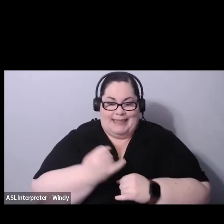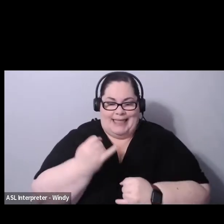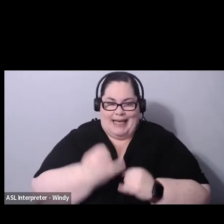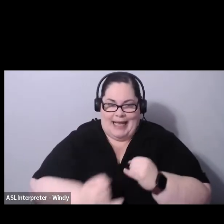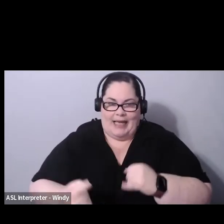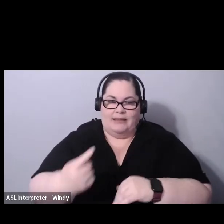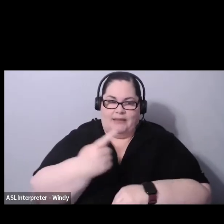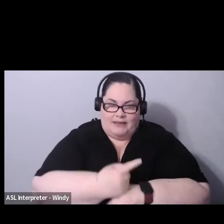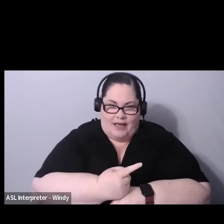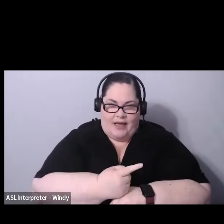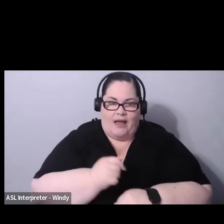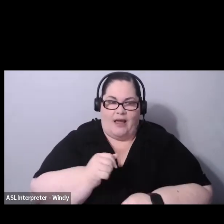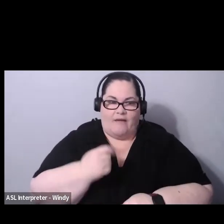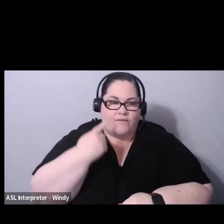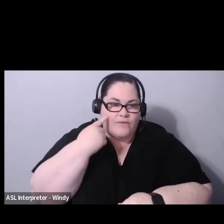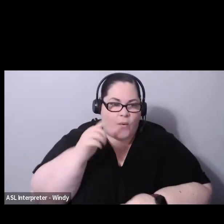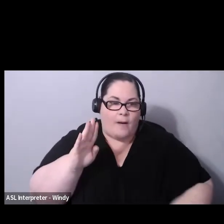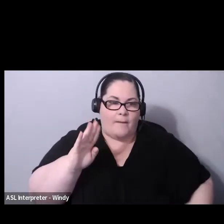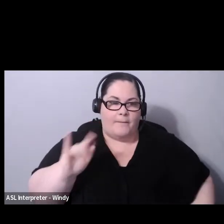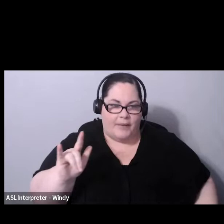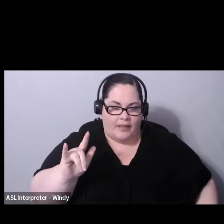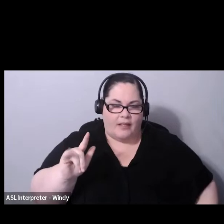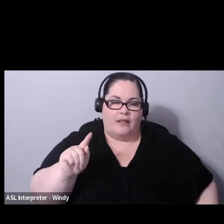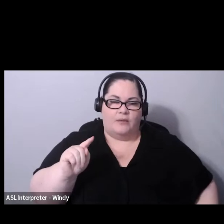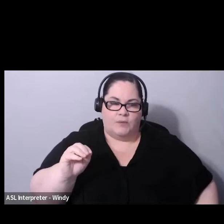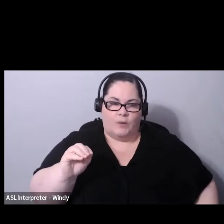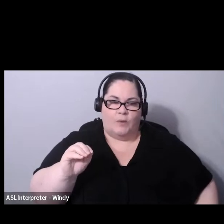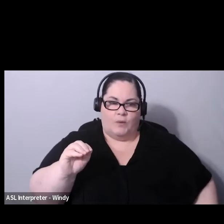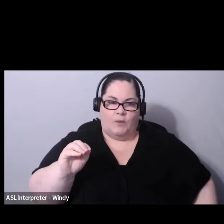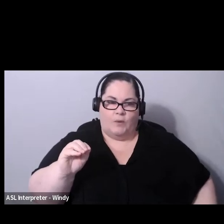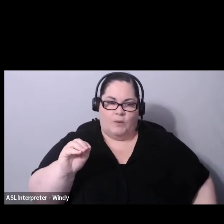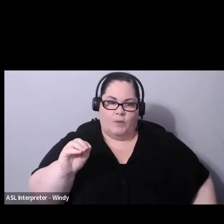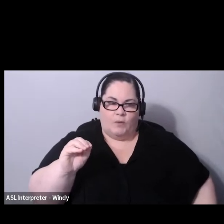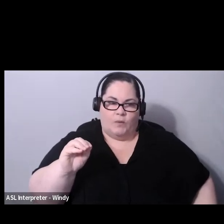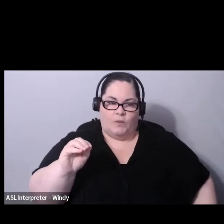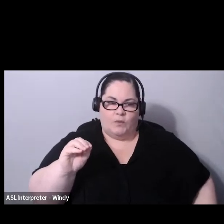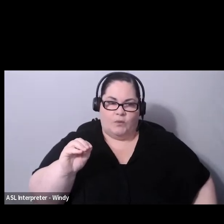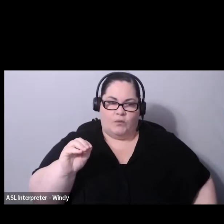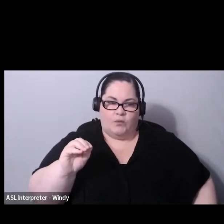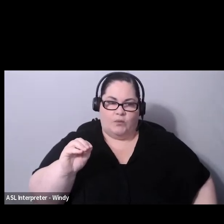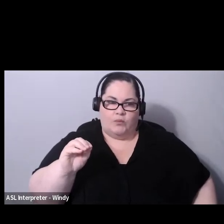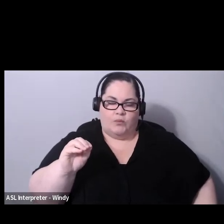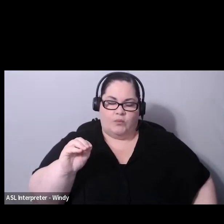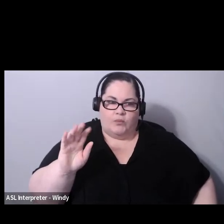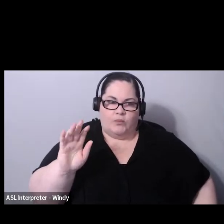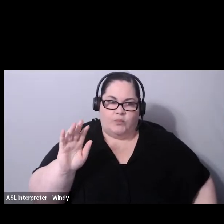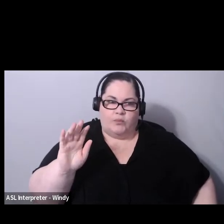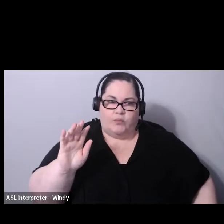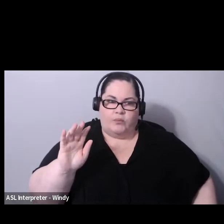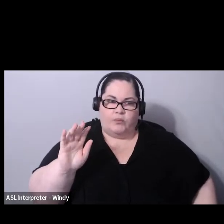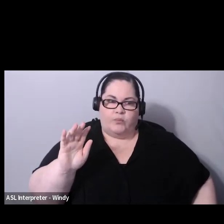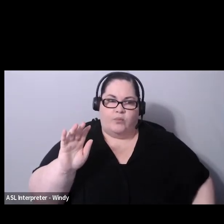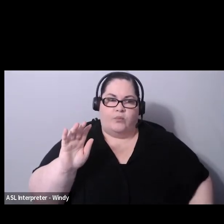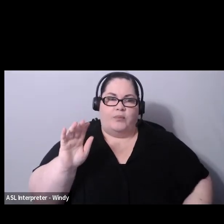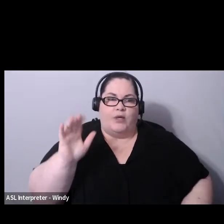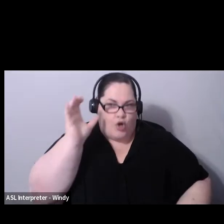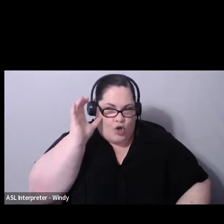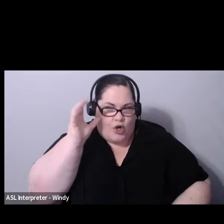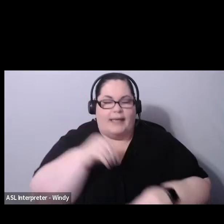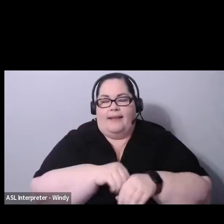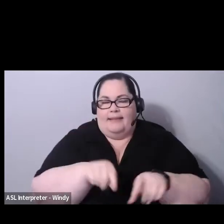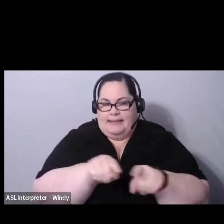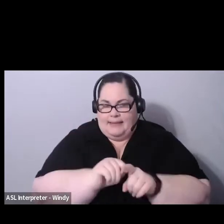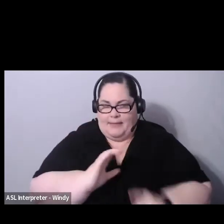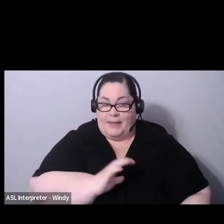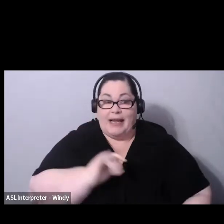day for a bill to be heard in the same Senate, in the same committee. So if a bill in